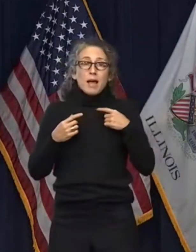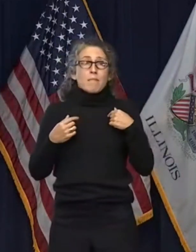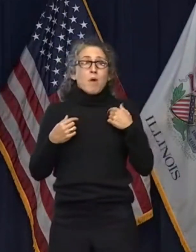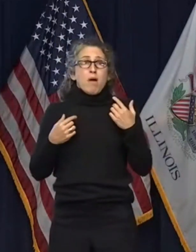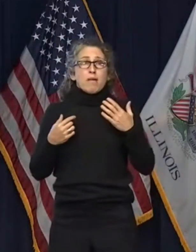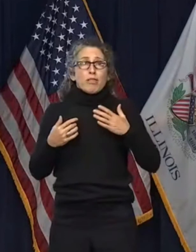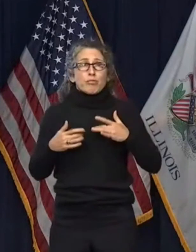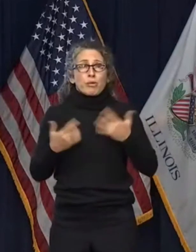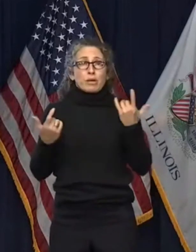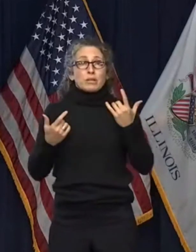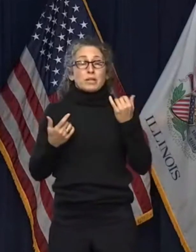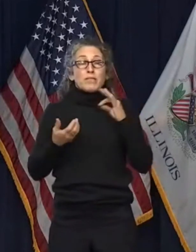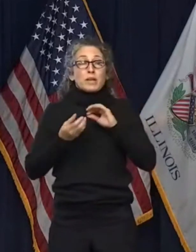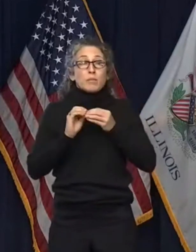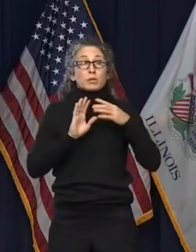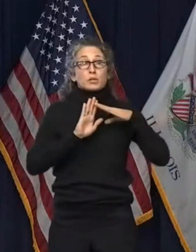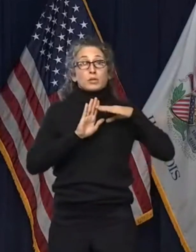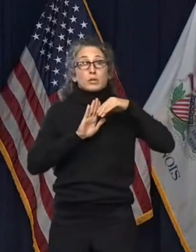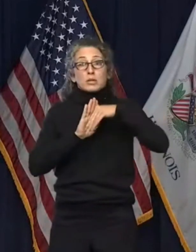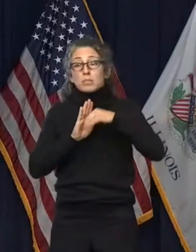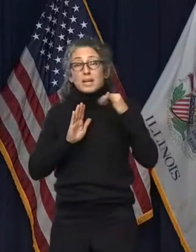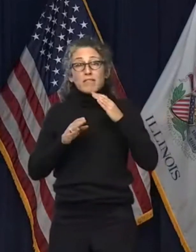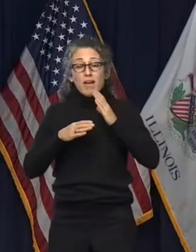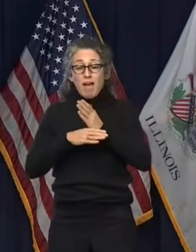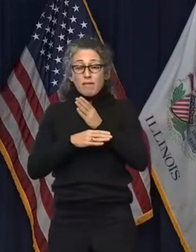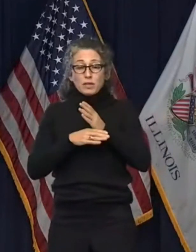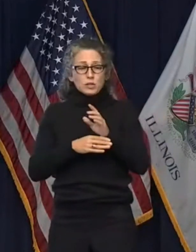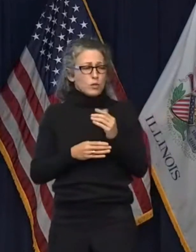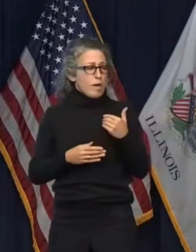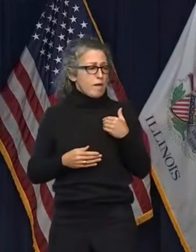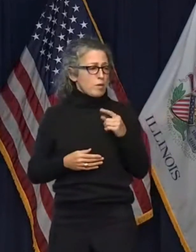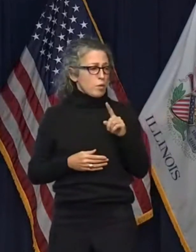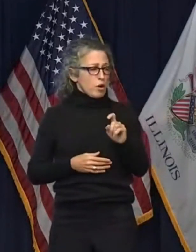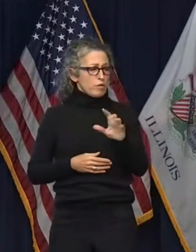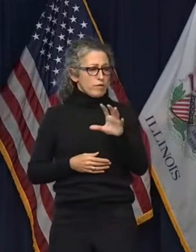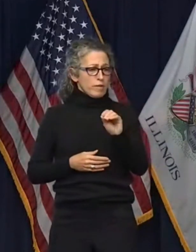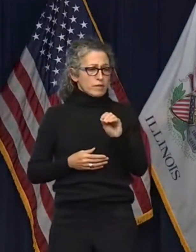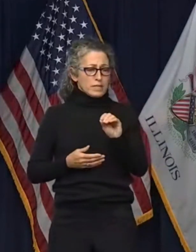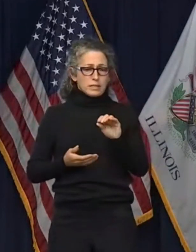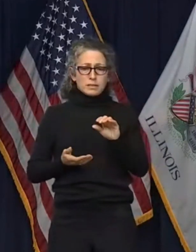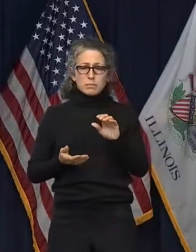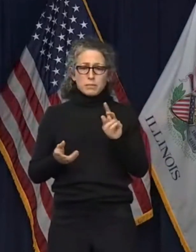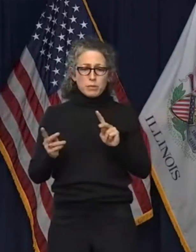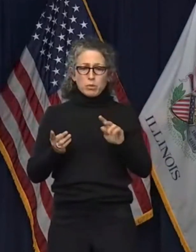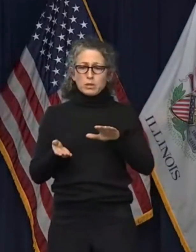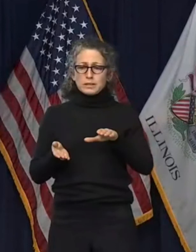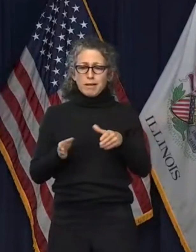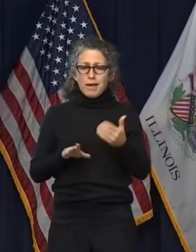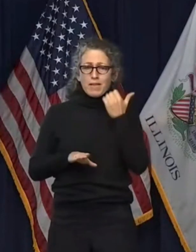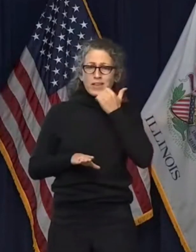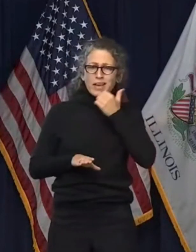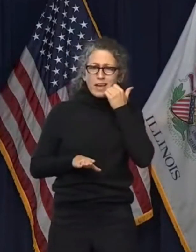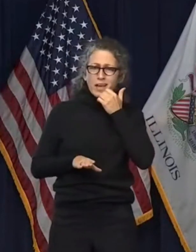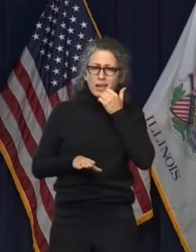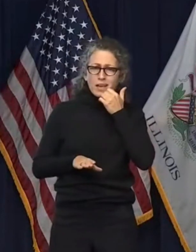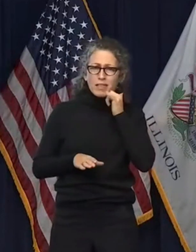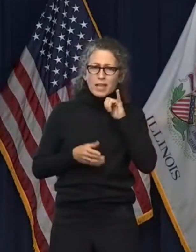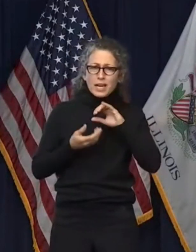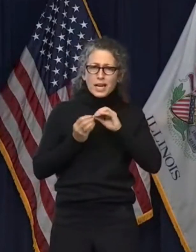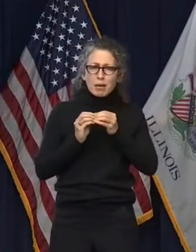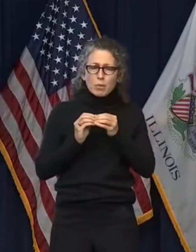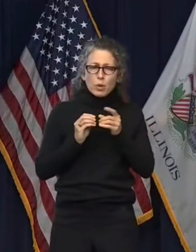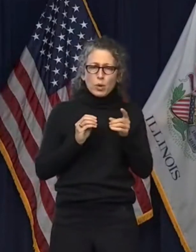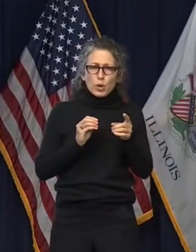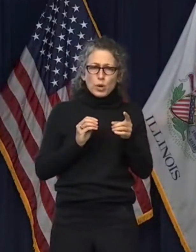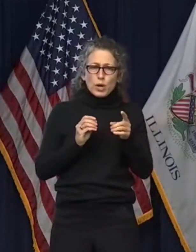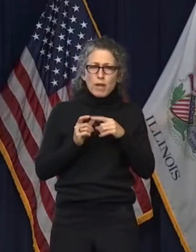but when you have an average of 150 people dying a day, and you look